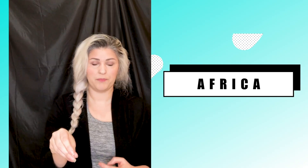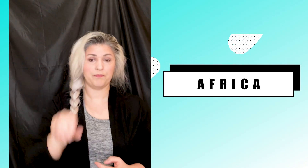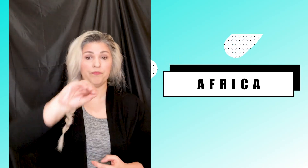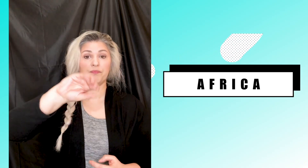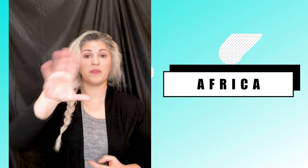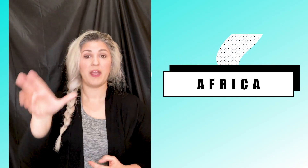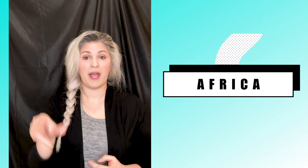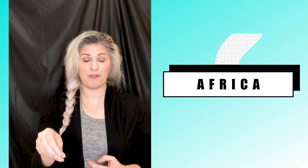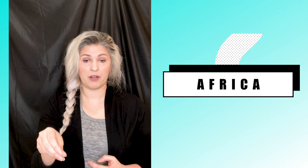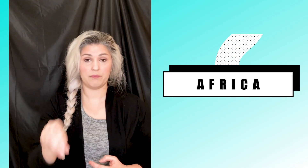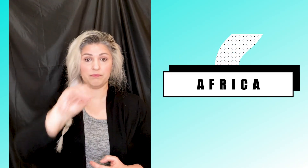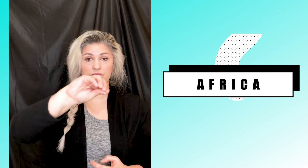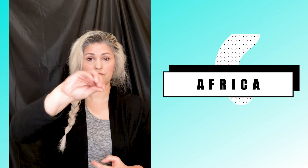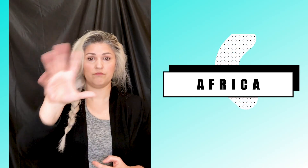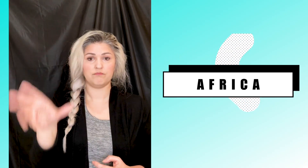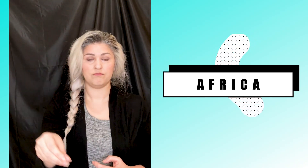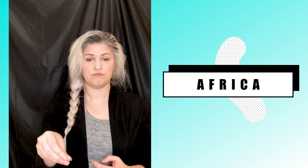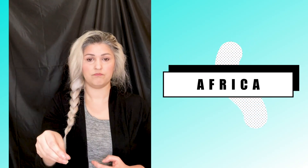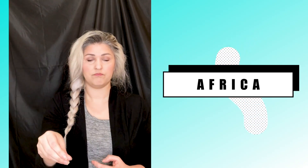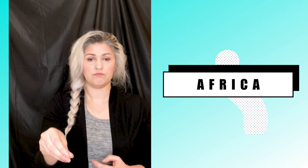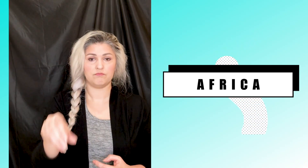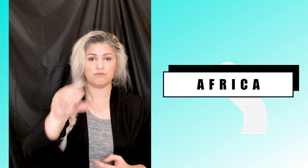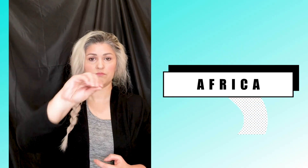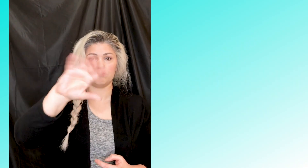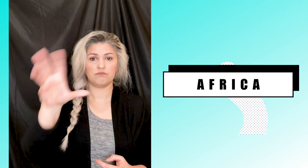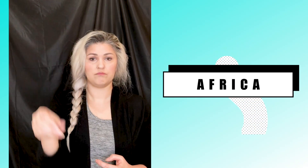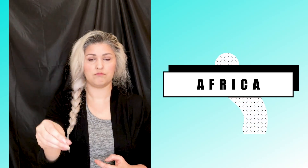Africa, Africa.